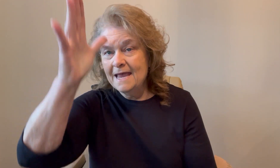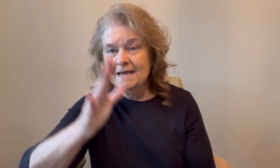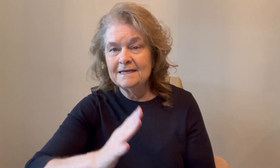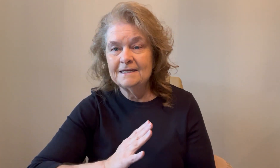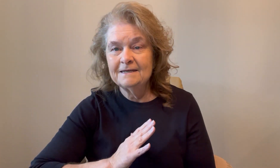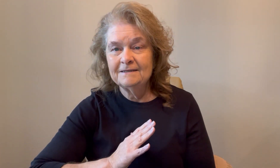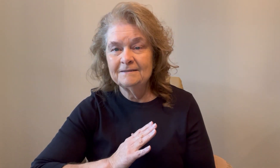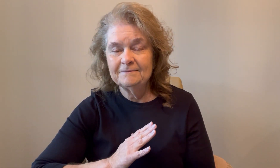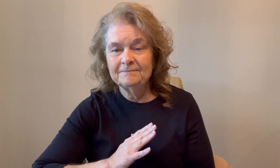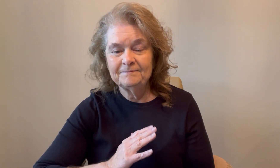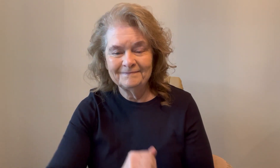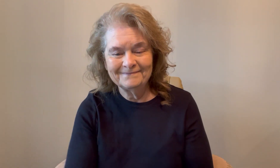man.